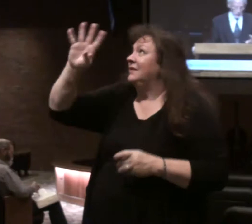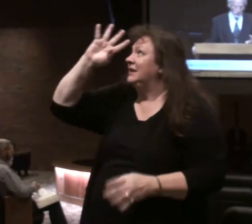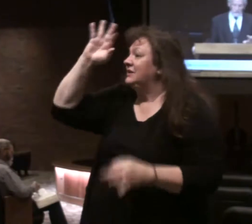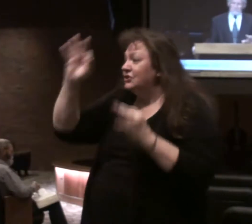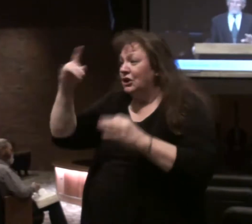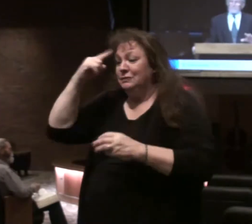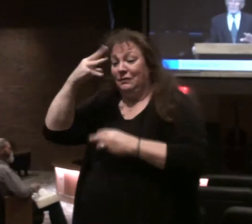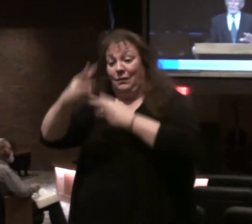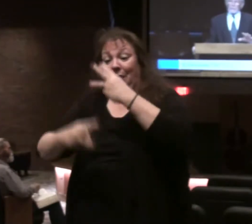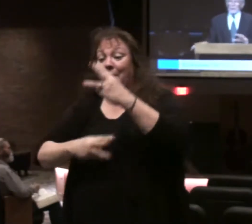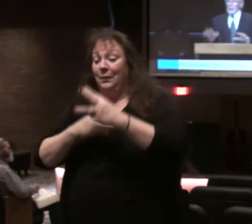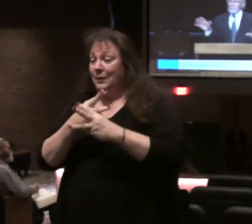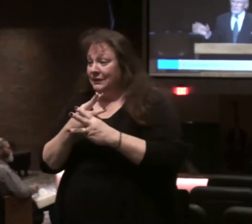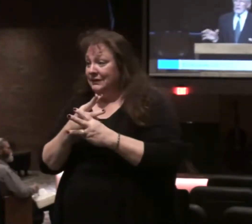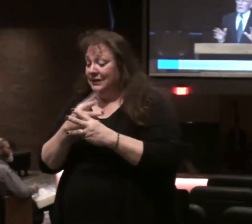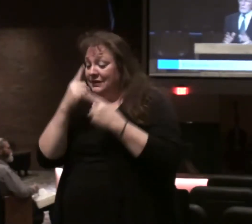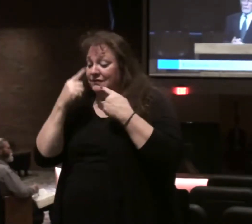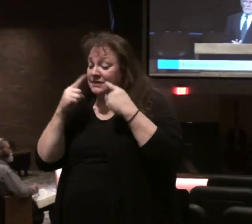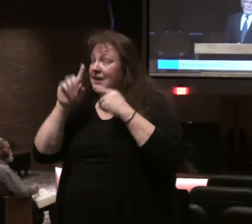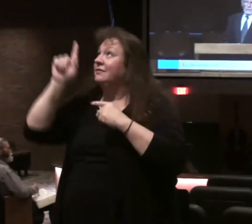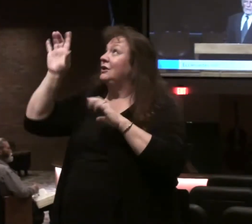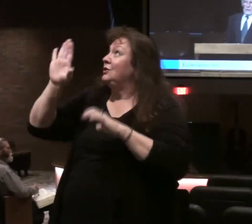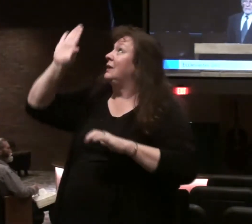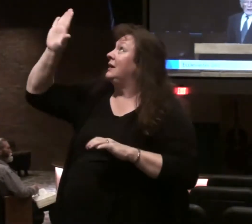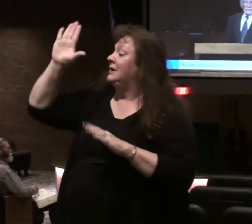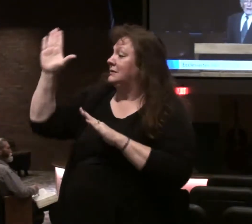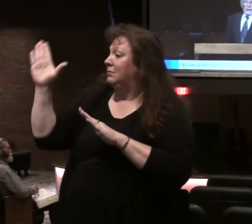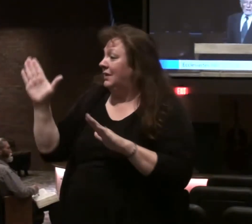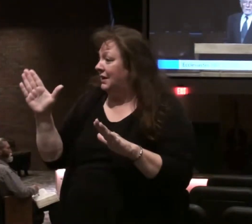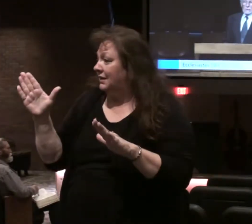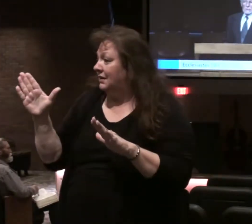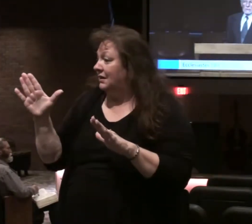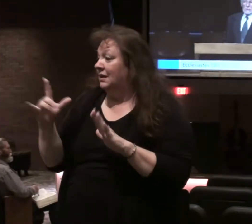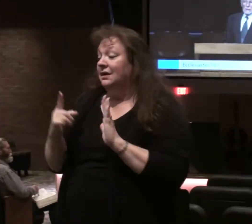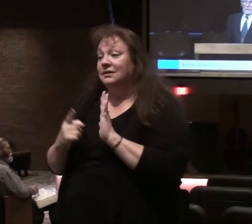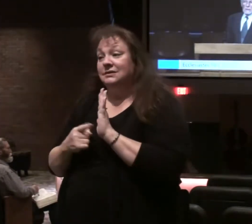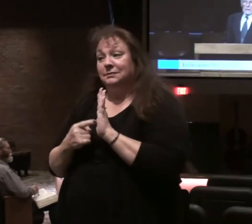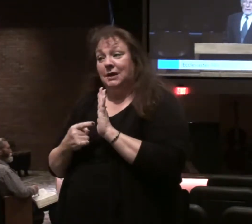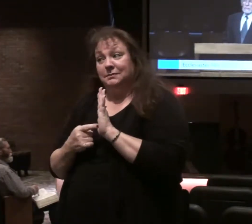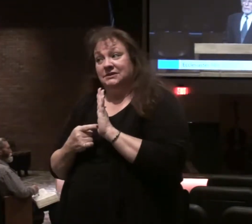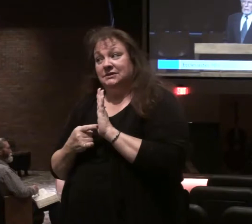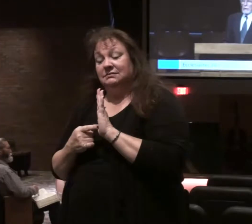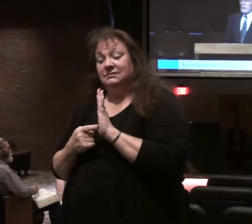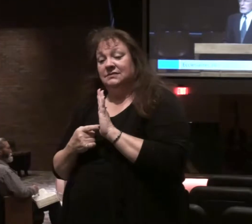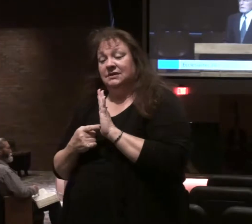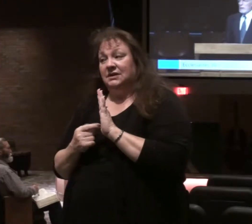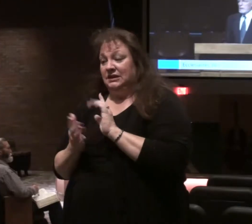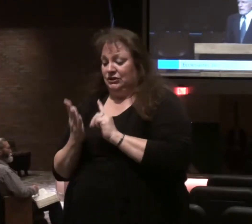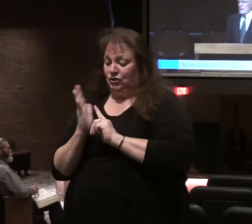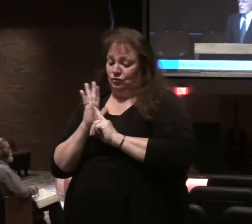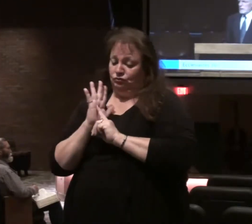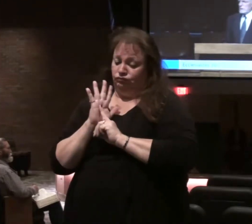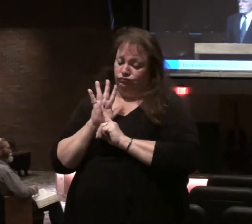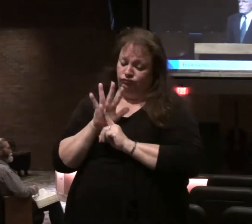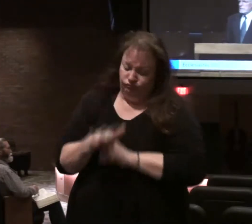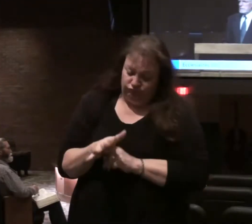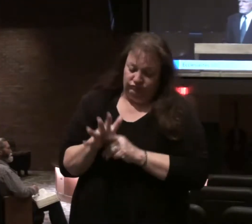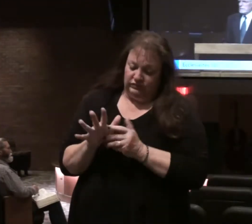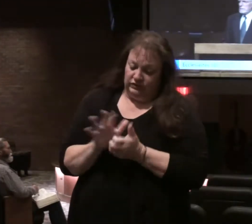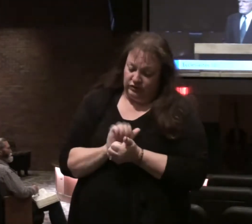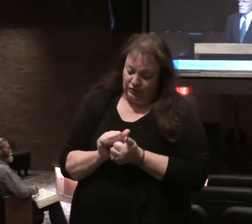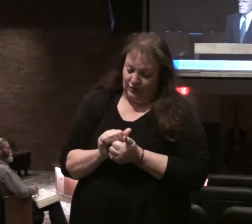in the world for accomplishing His purposes. And sometimes that is even the crushing of His saints.